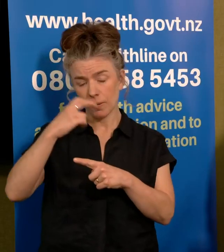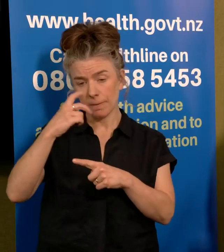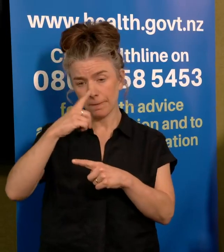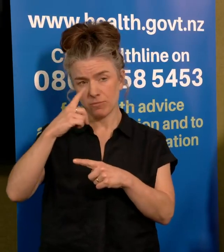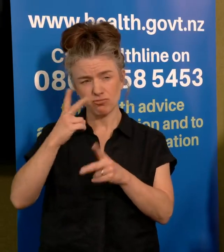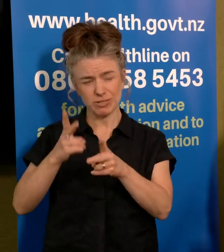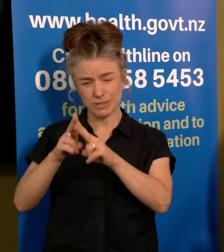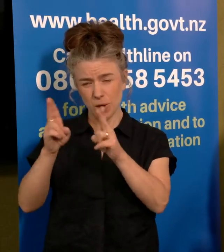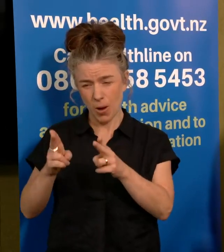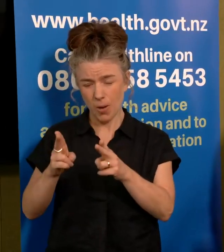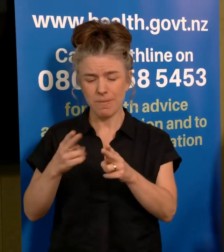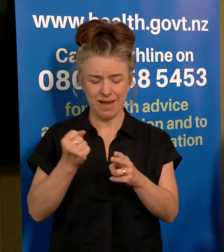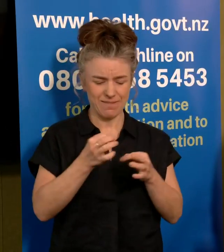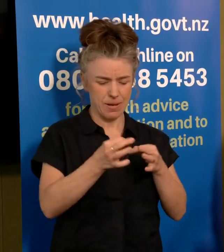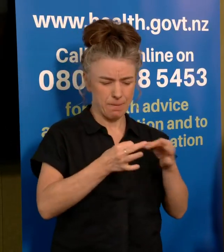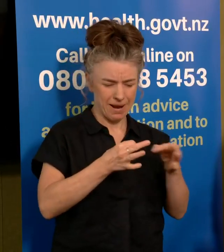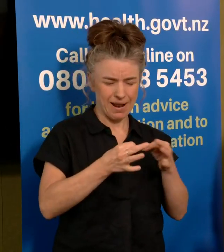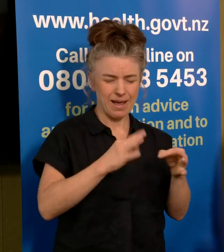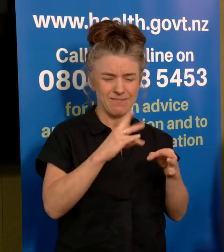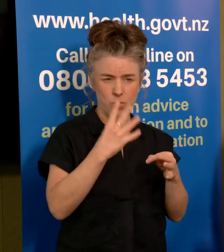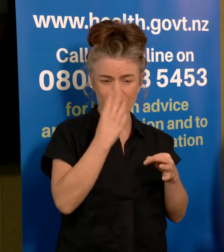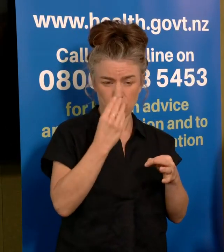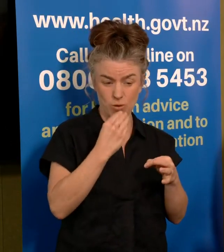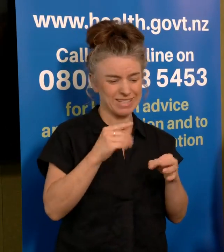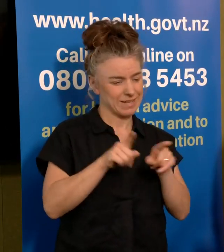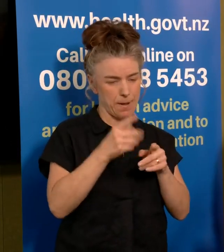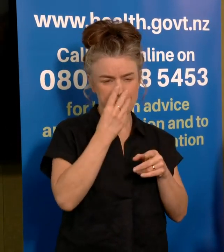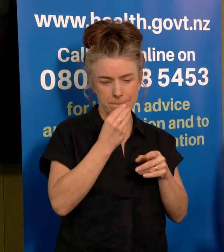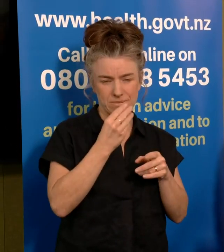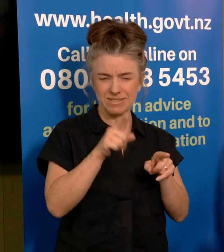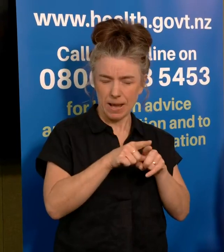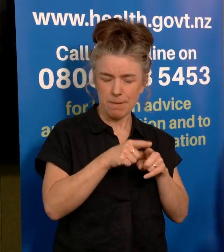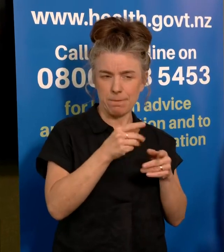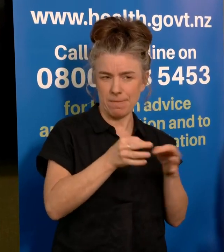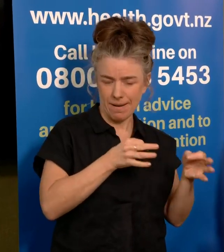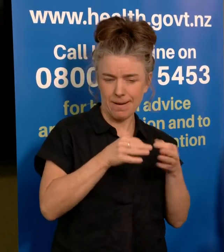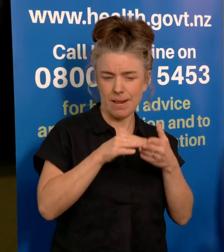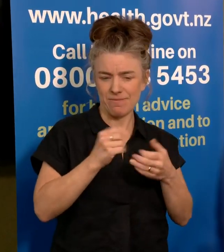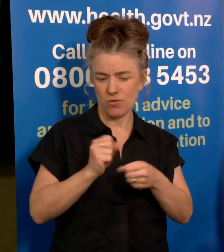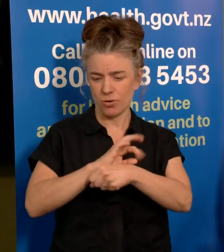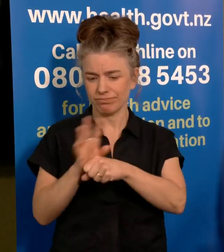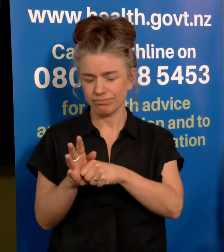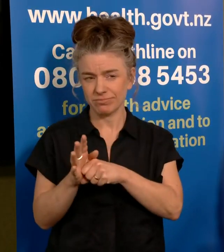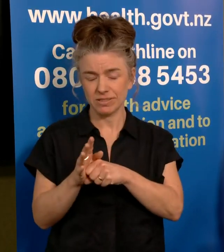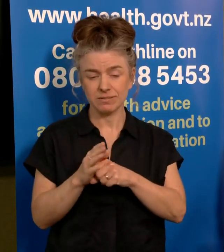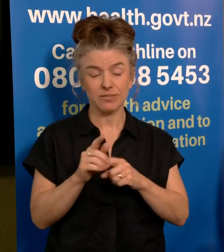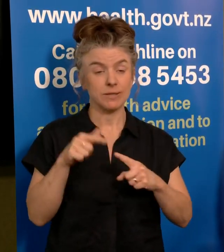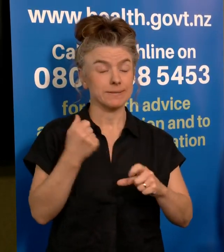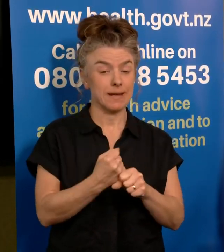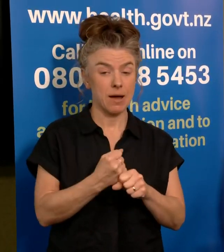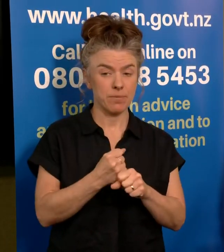facilities will be helpful to manage COVID-19. Those involve early recognition of